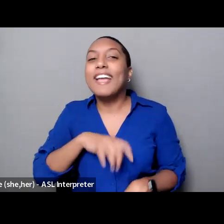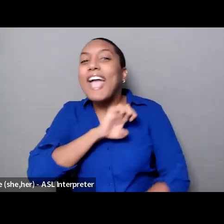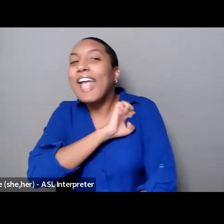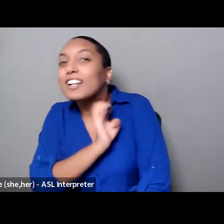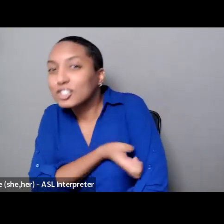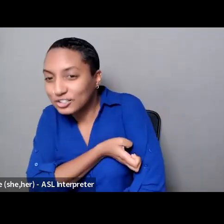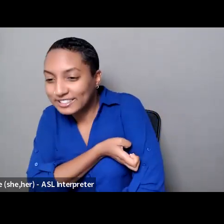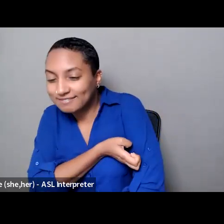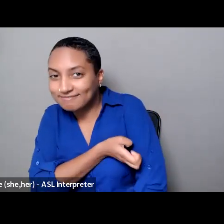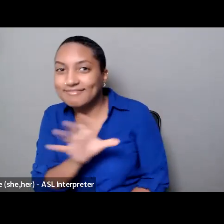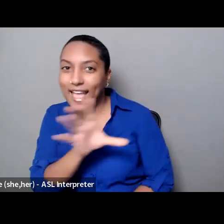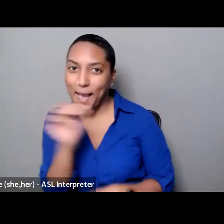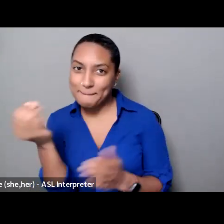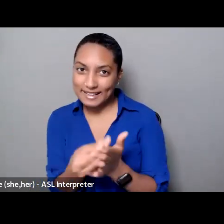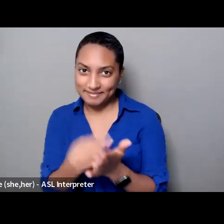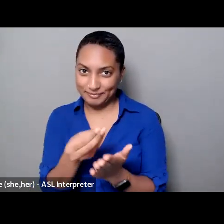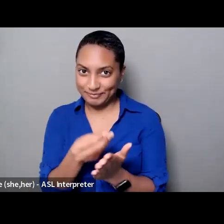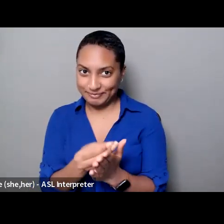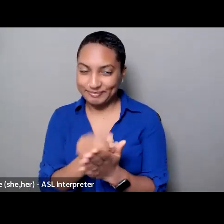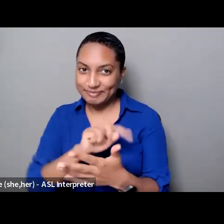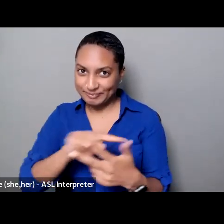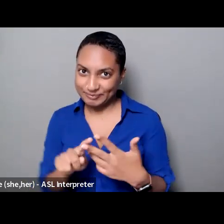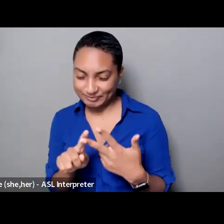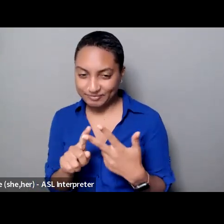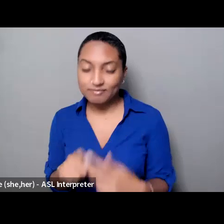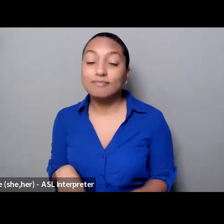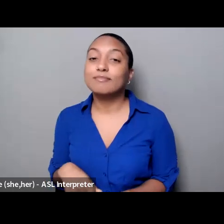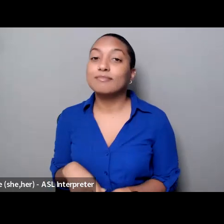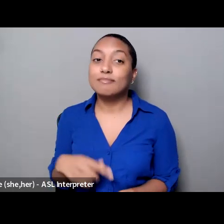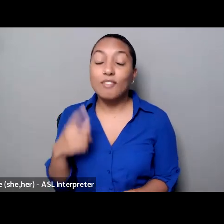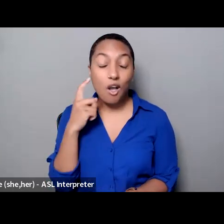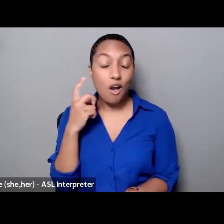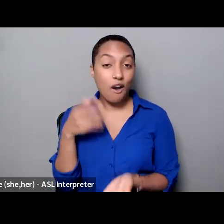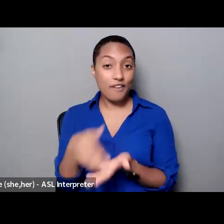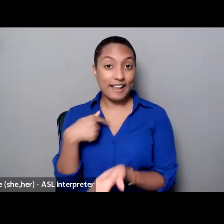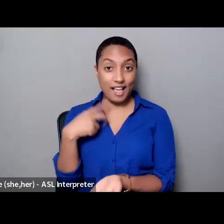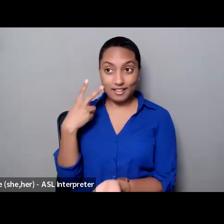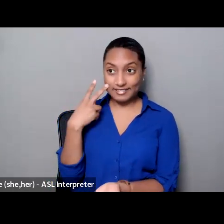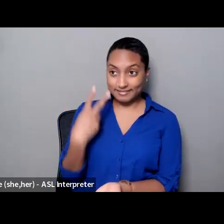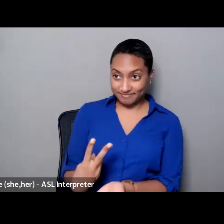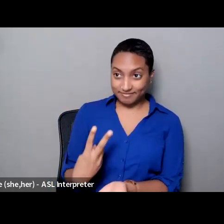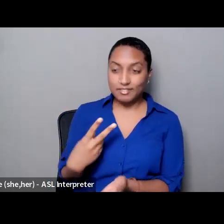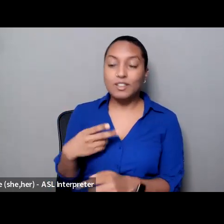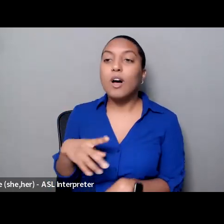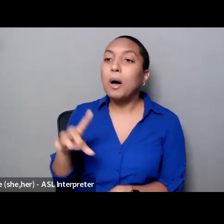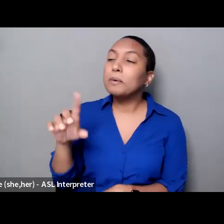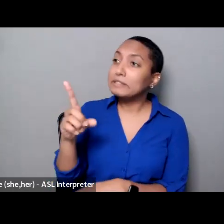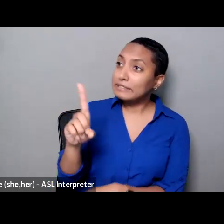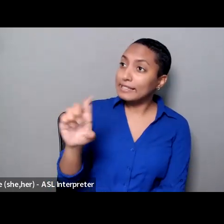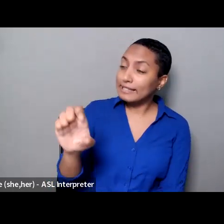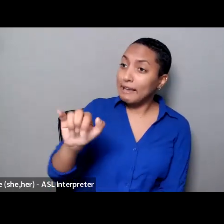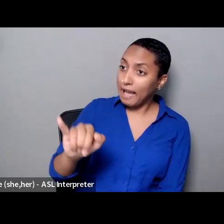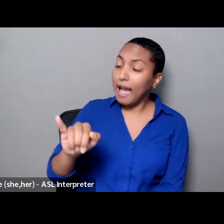unfortunately, what I find oftentimes is individuals will have the DEI efforts as part of their